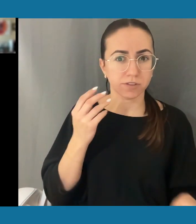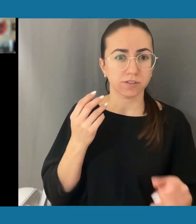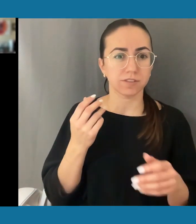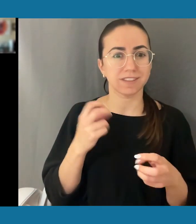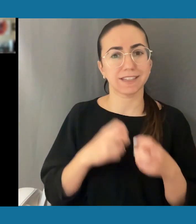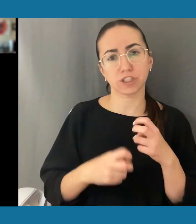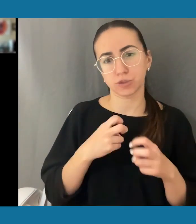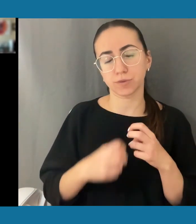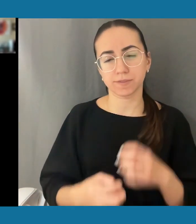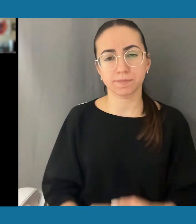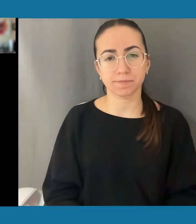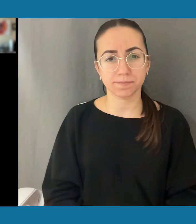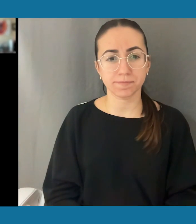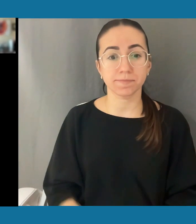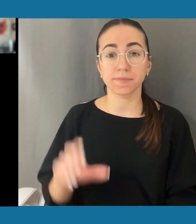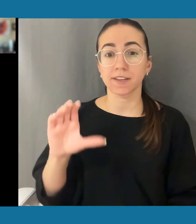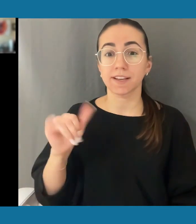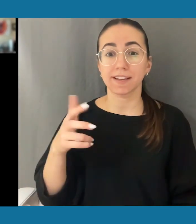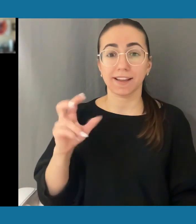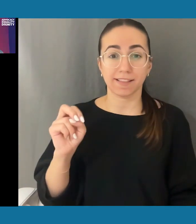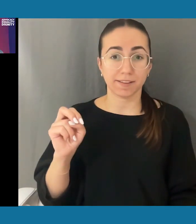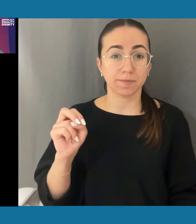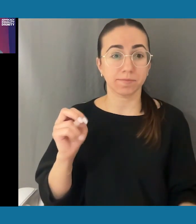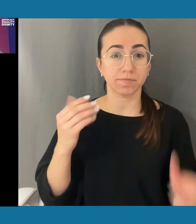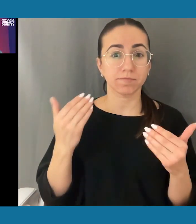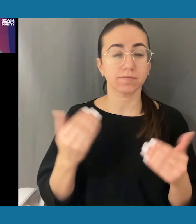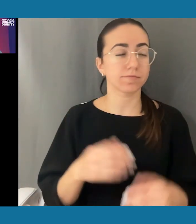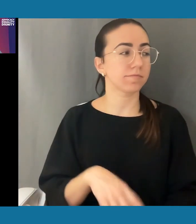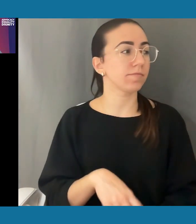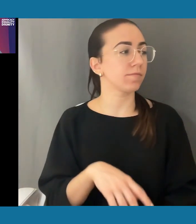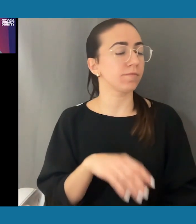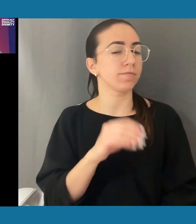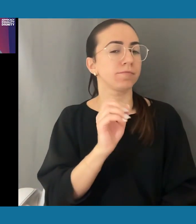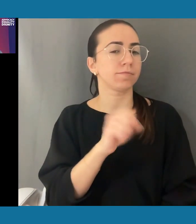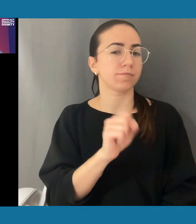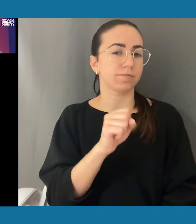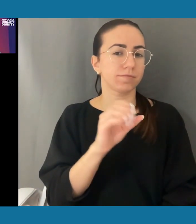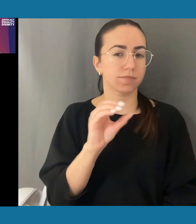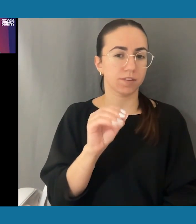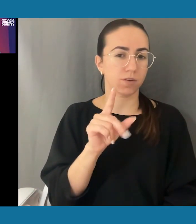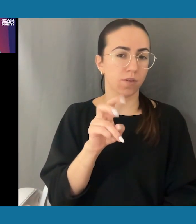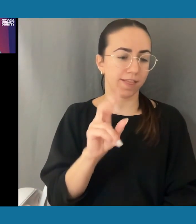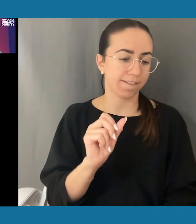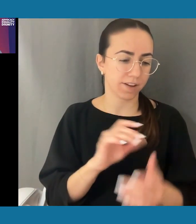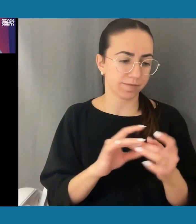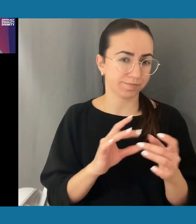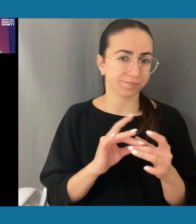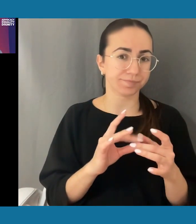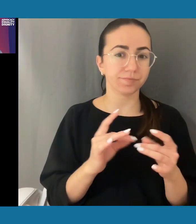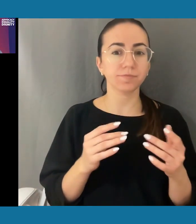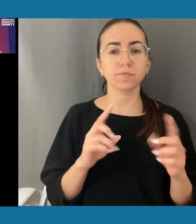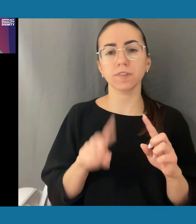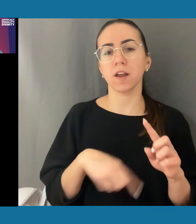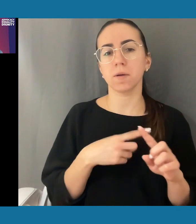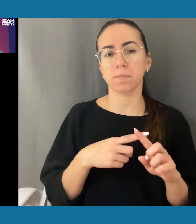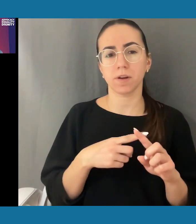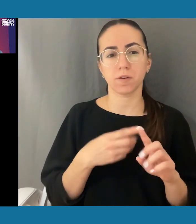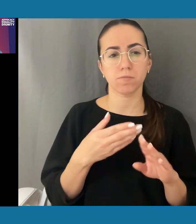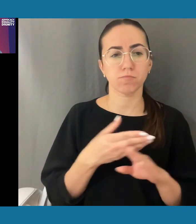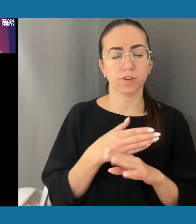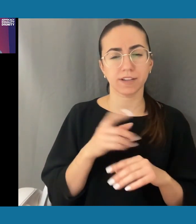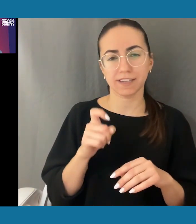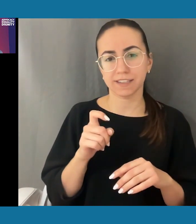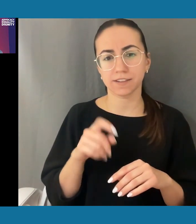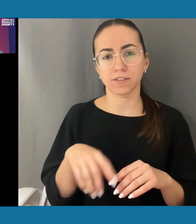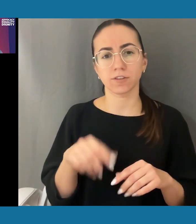concerns yet. So Caitlin, go ahead. Yeah, so what Olivia was getting at there with the pre-need guardian and